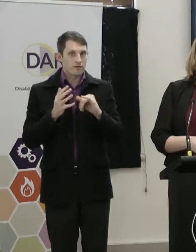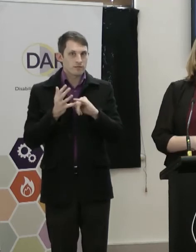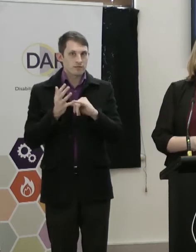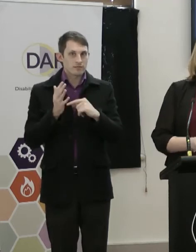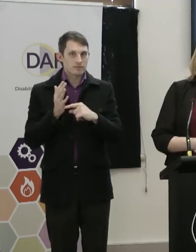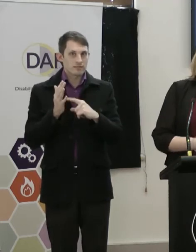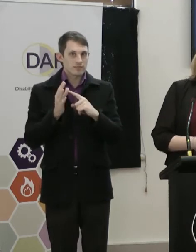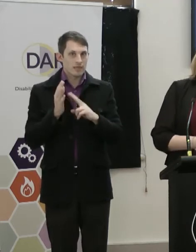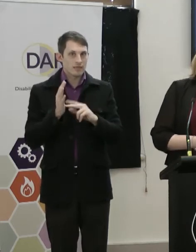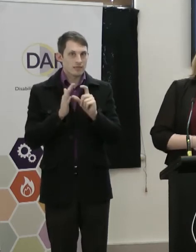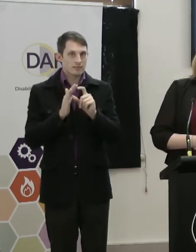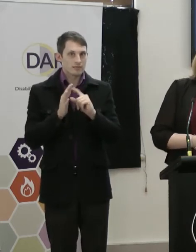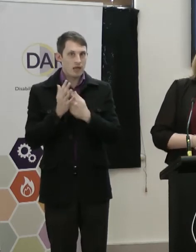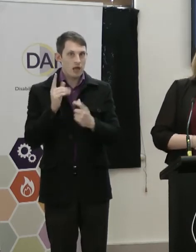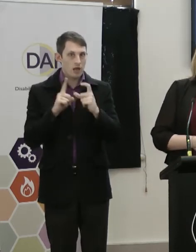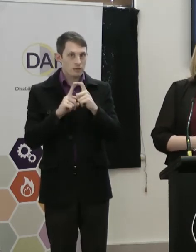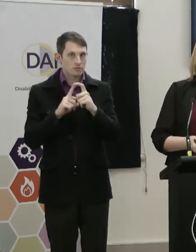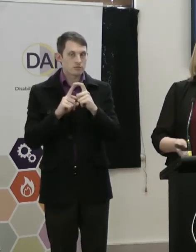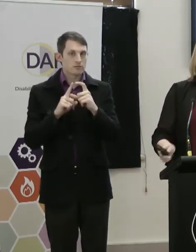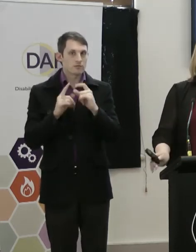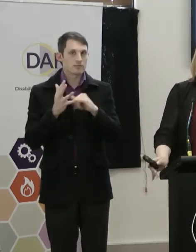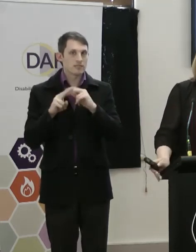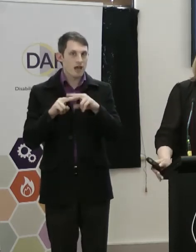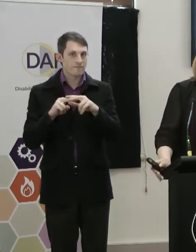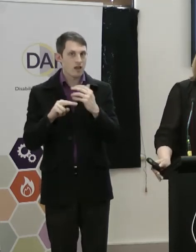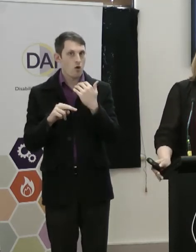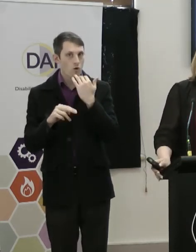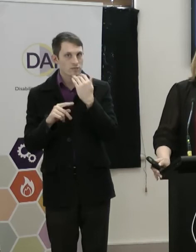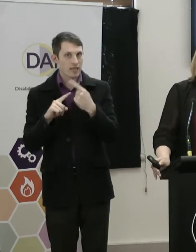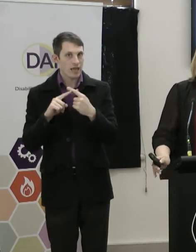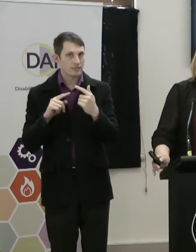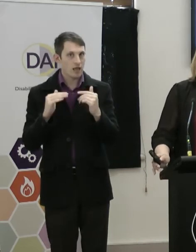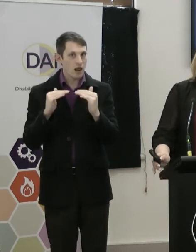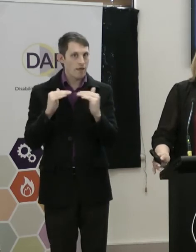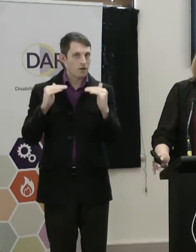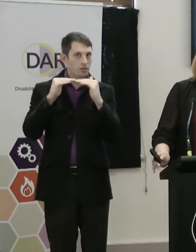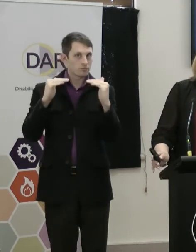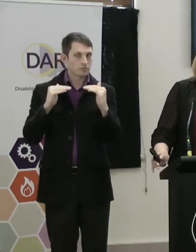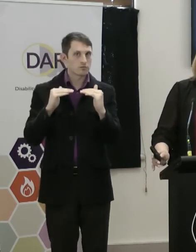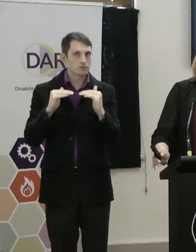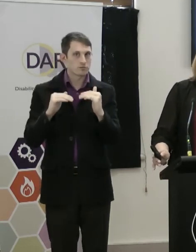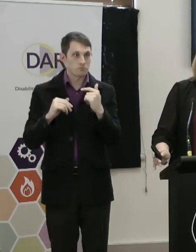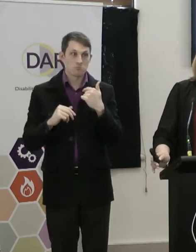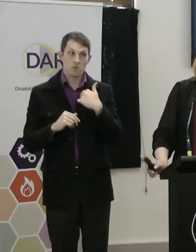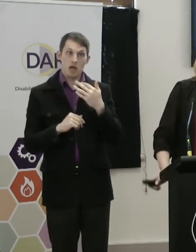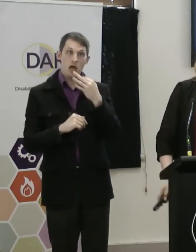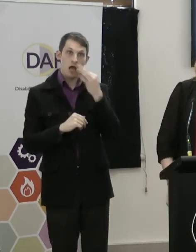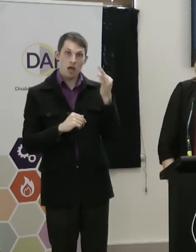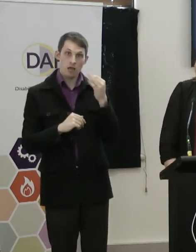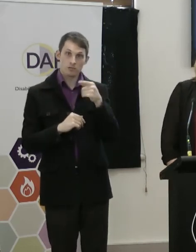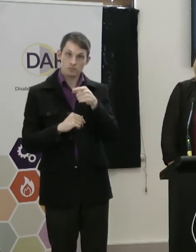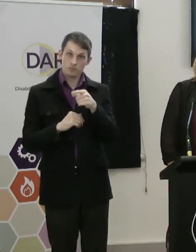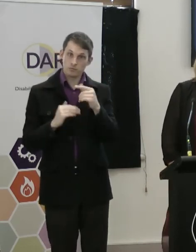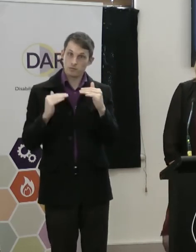salary costs and levels. Is it standard across all tiers